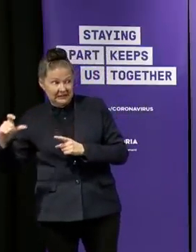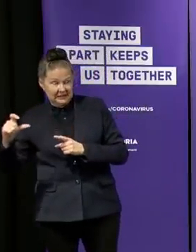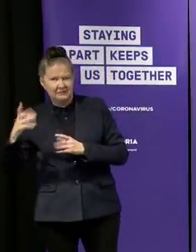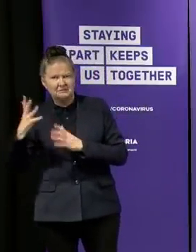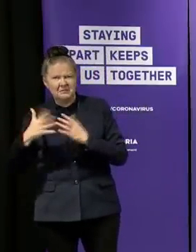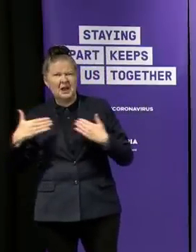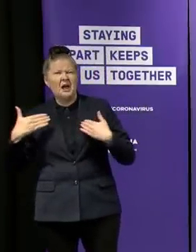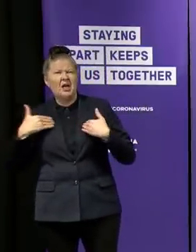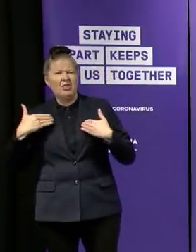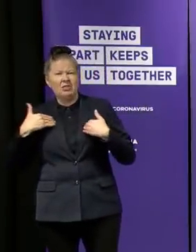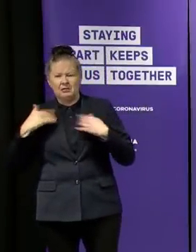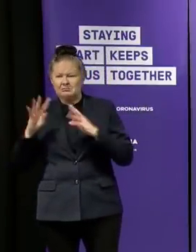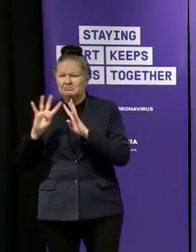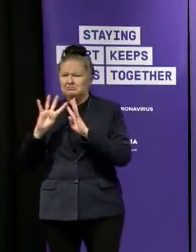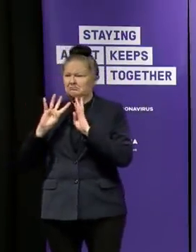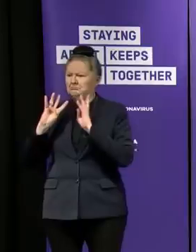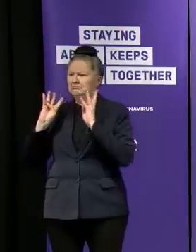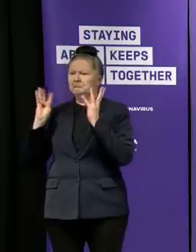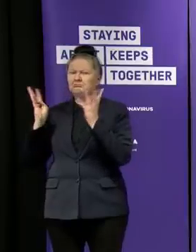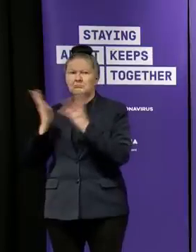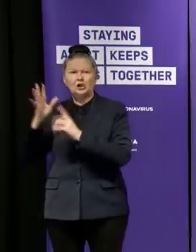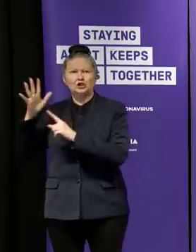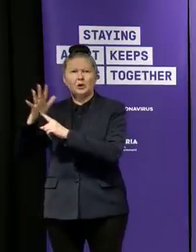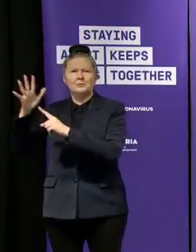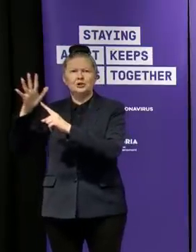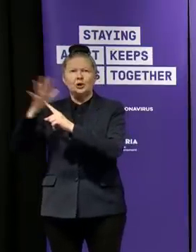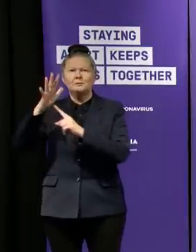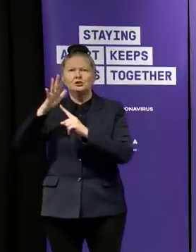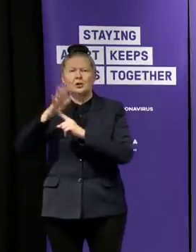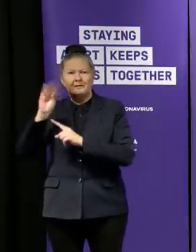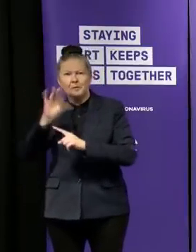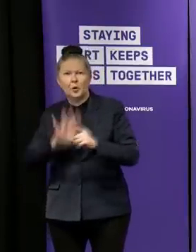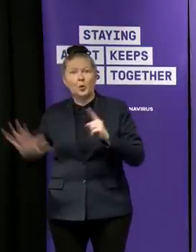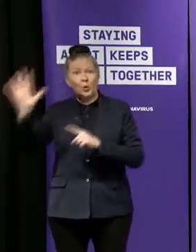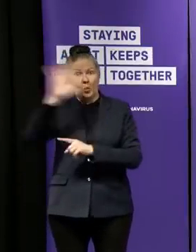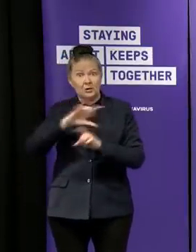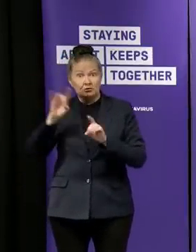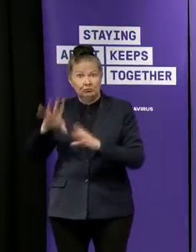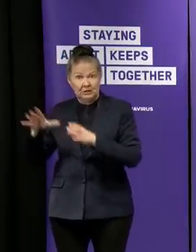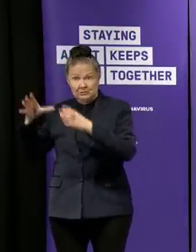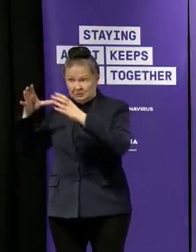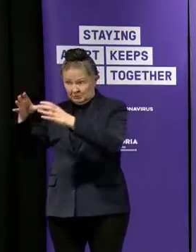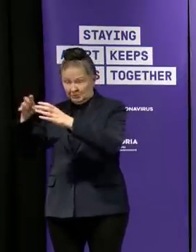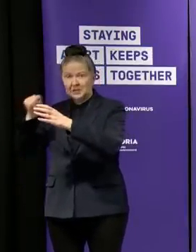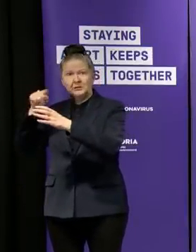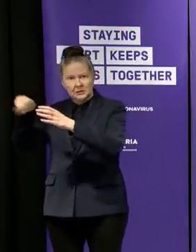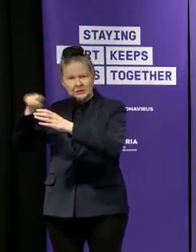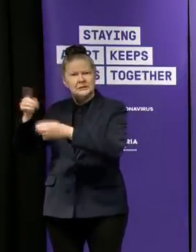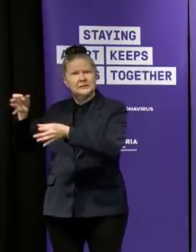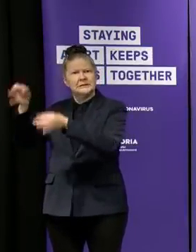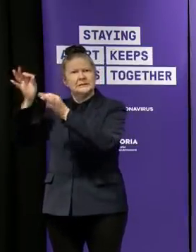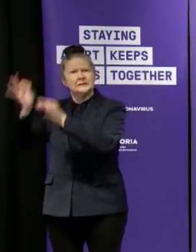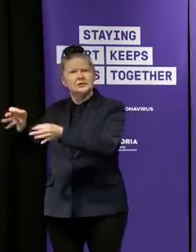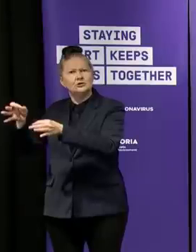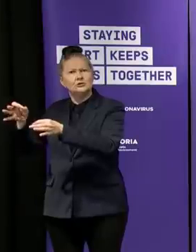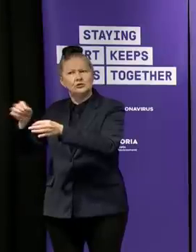so the group of chief health officers, were the decision makers on this,